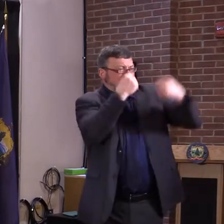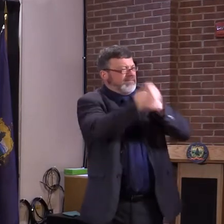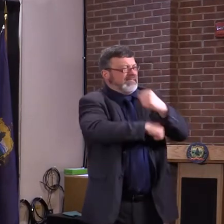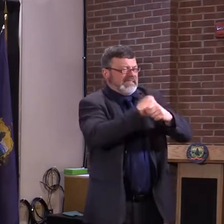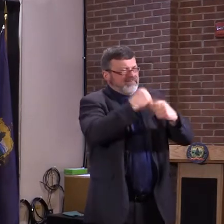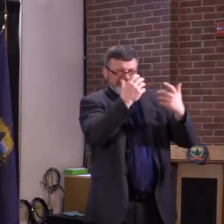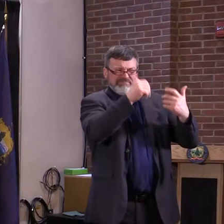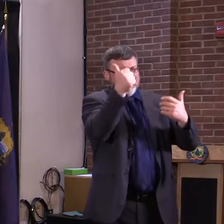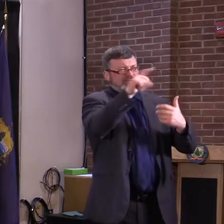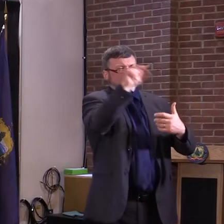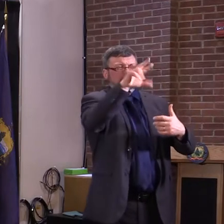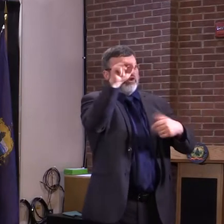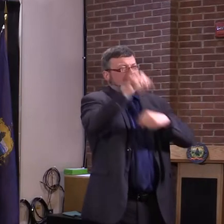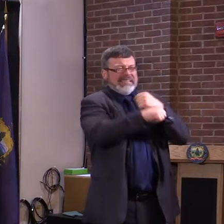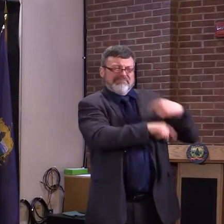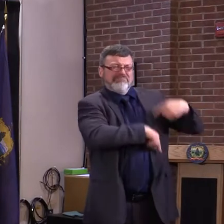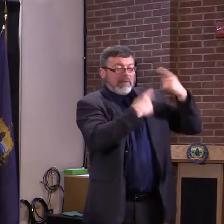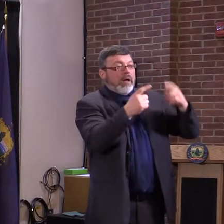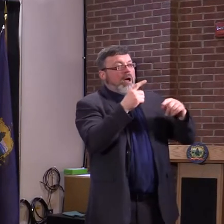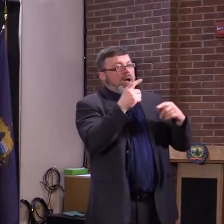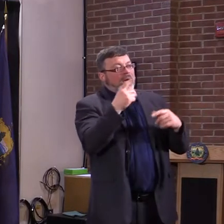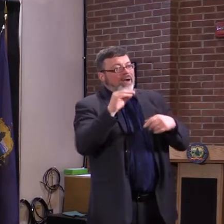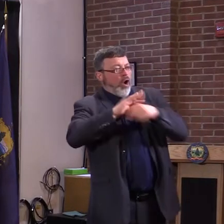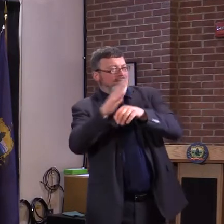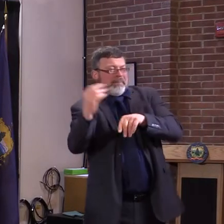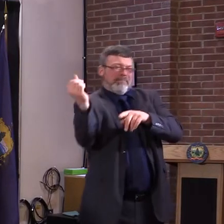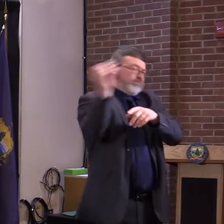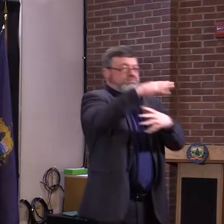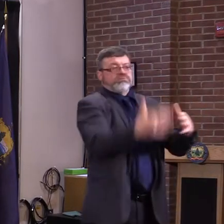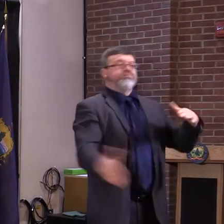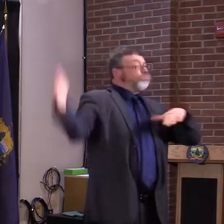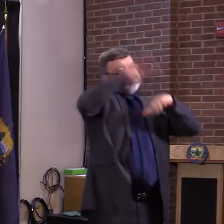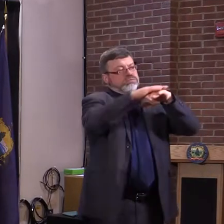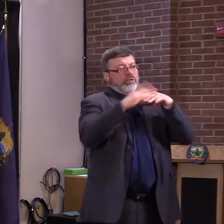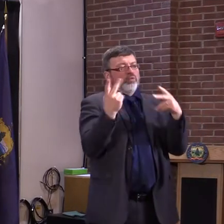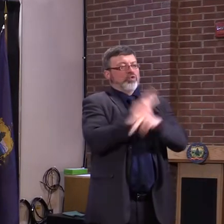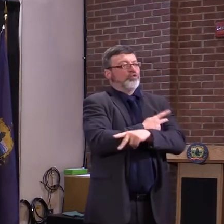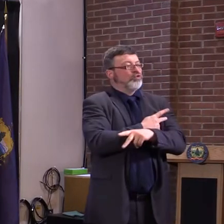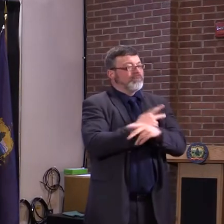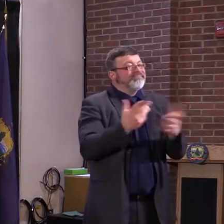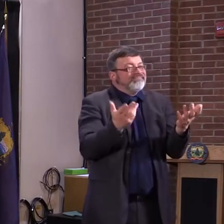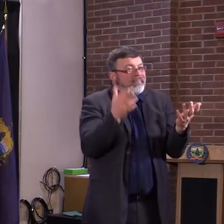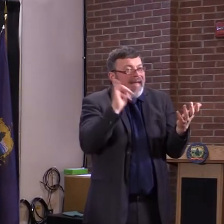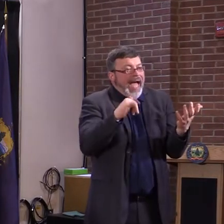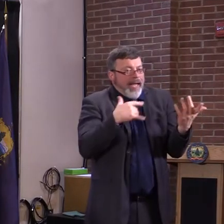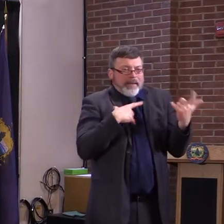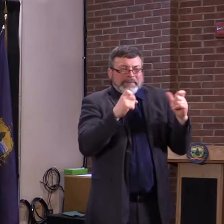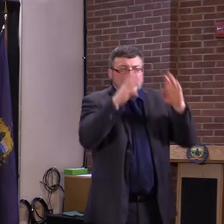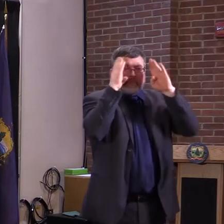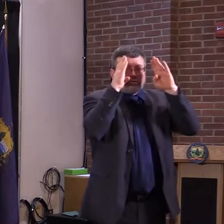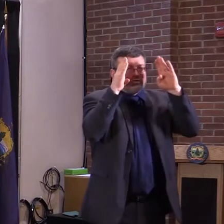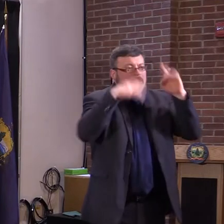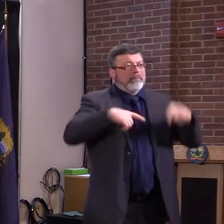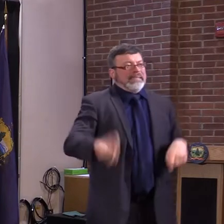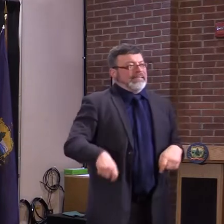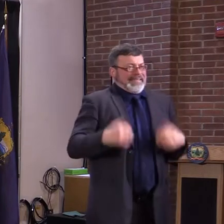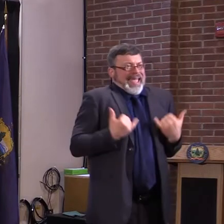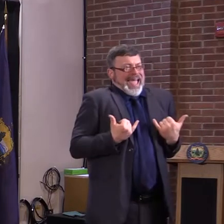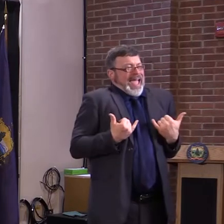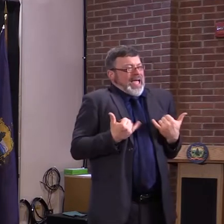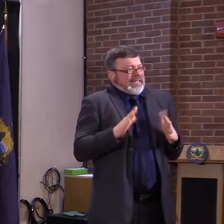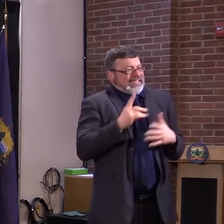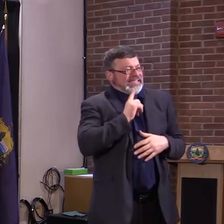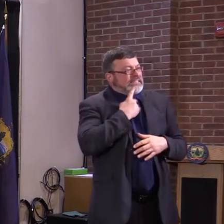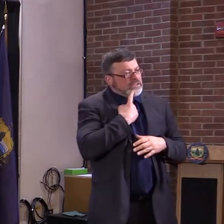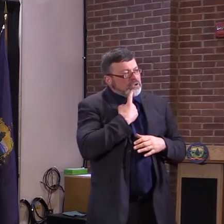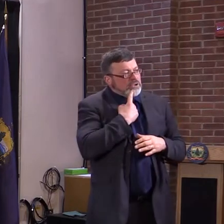constantly, and it got worse, of course, during the pandemic. So these are going to be things that require a lot of attention